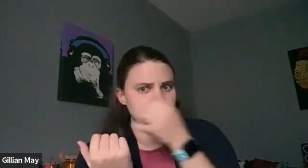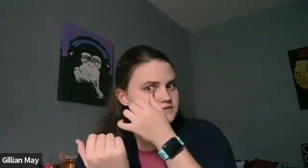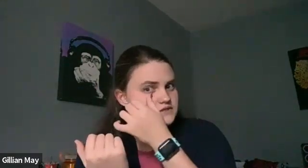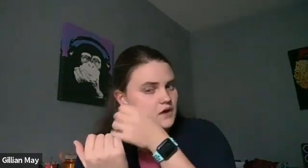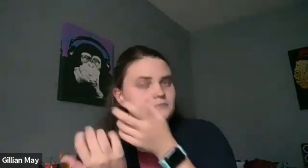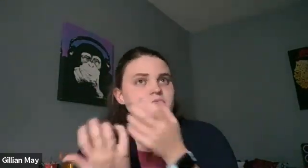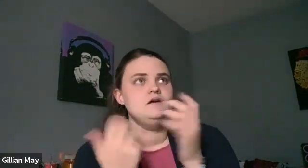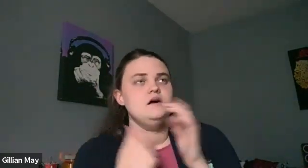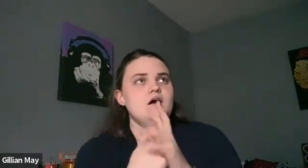of. So,